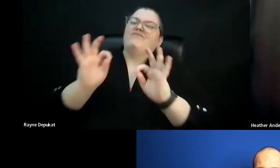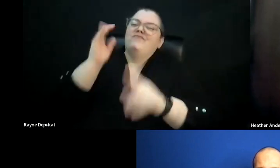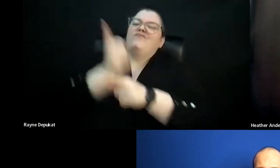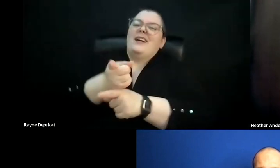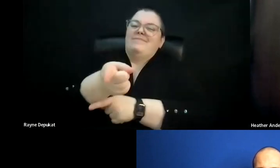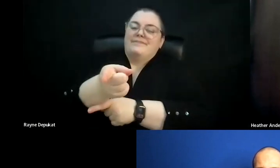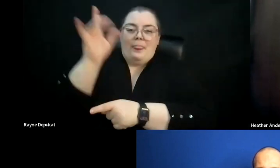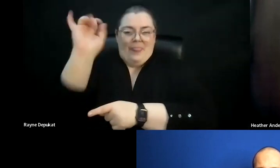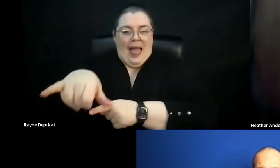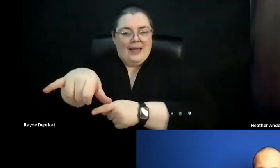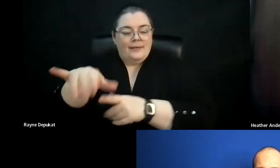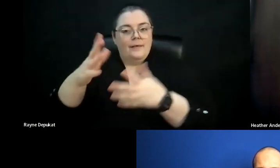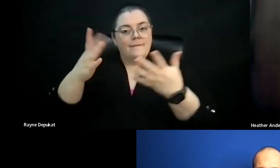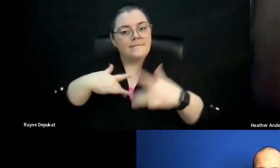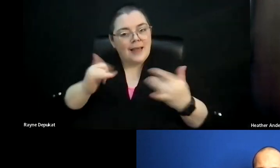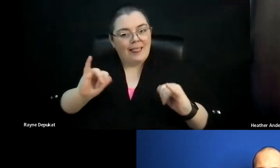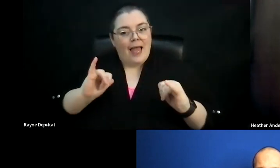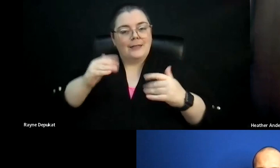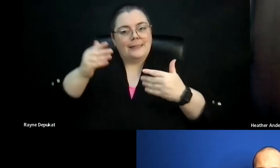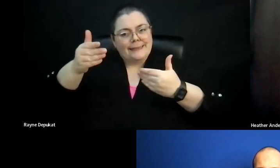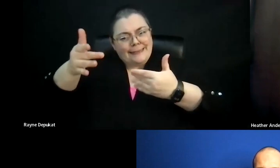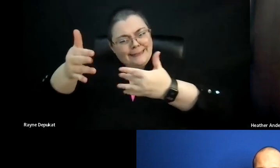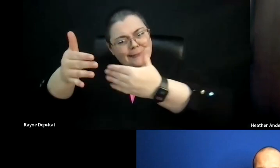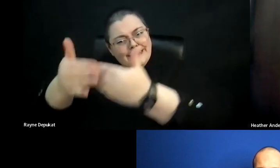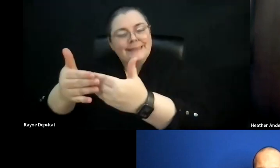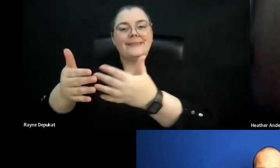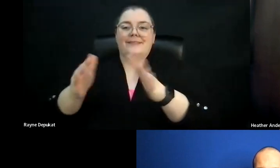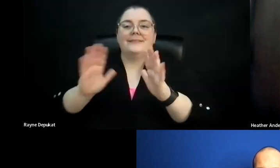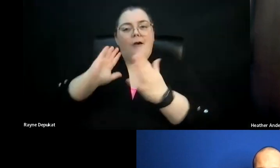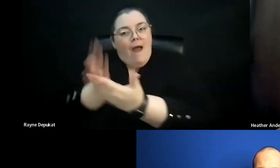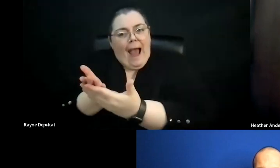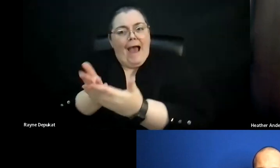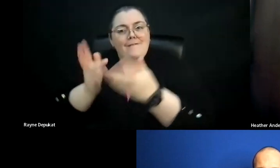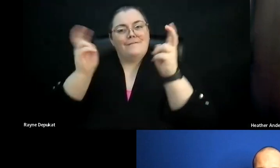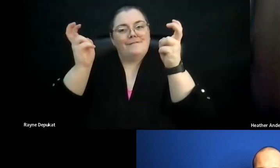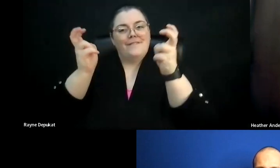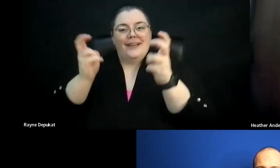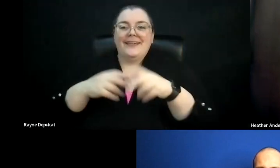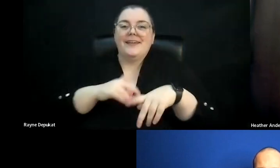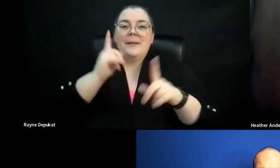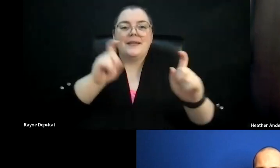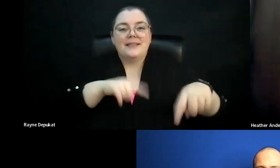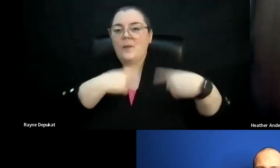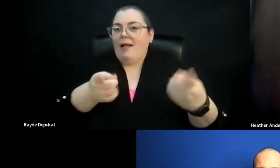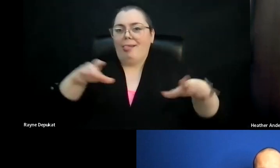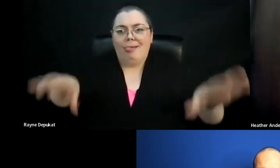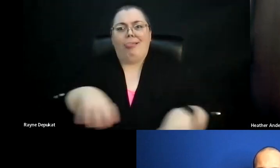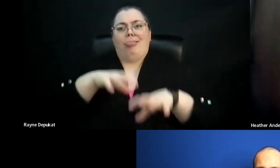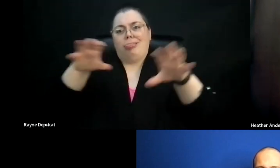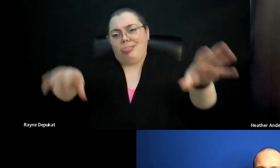deadline, and I agree. I feel like we're coming in, we're almost at home plate here, but I mean,